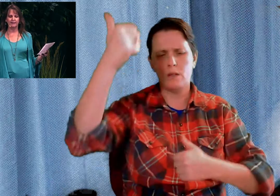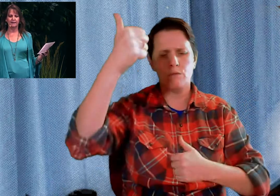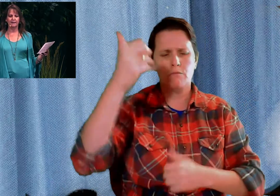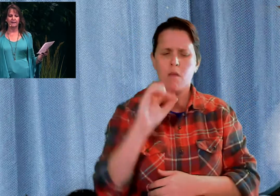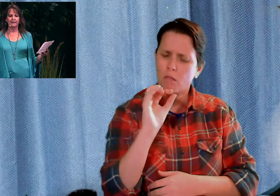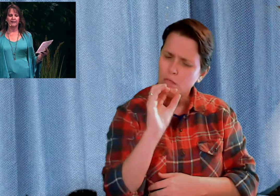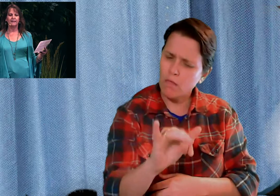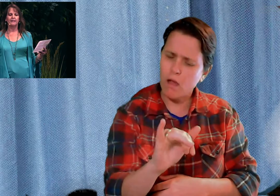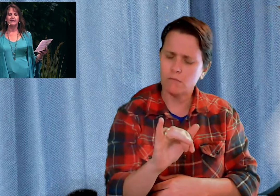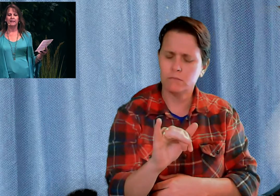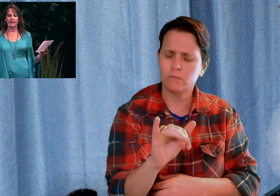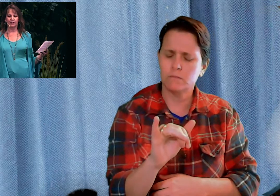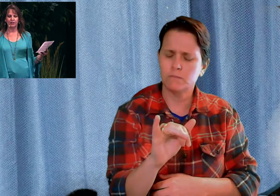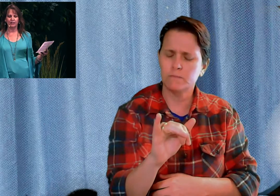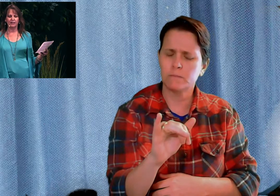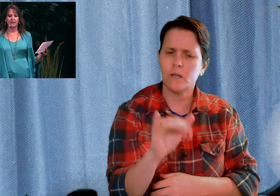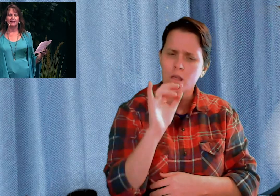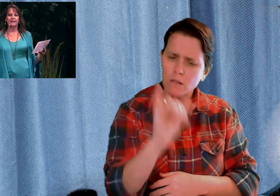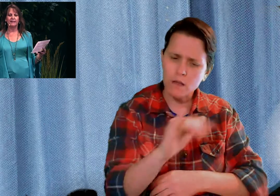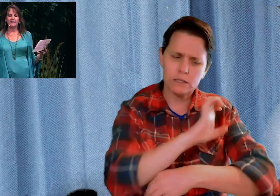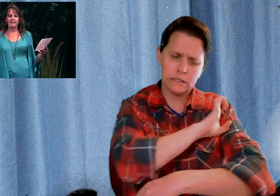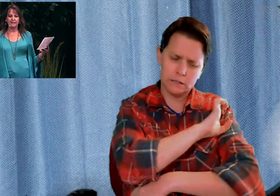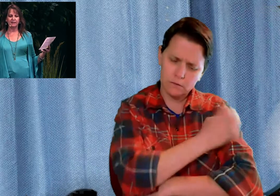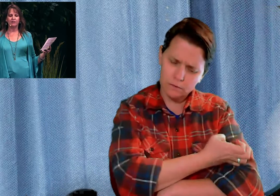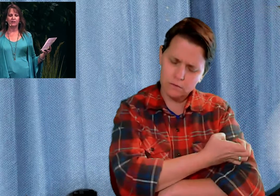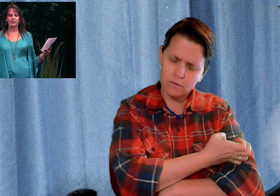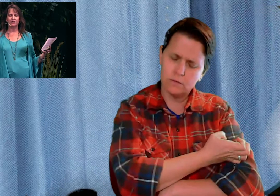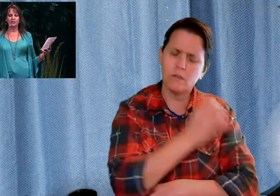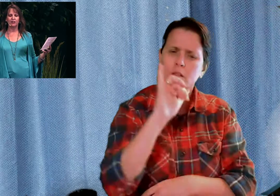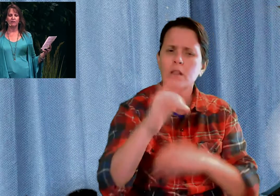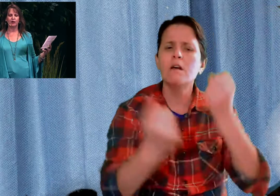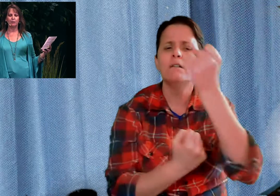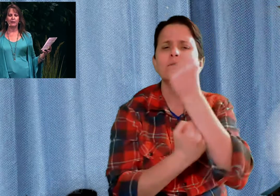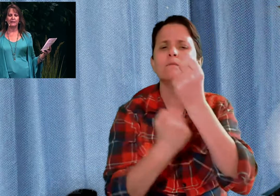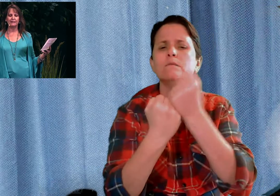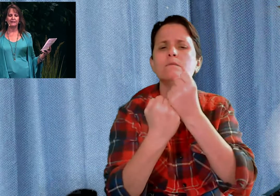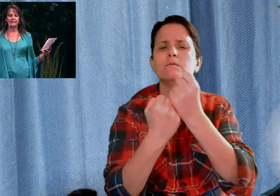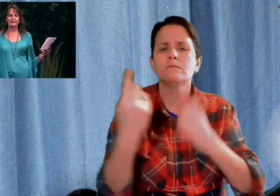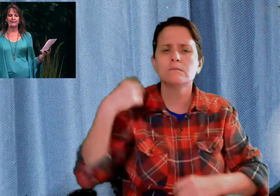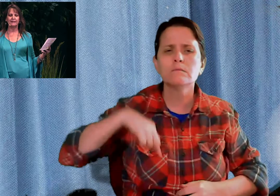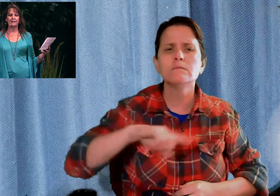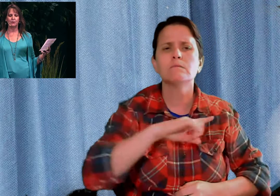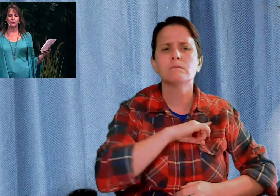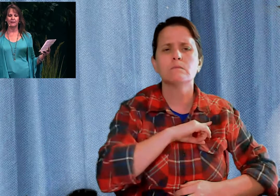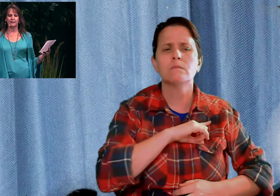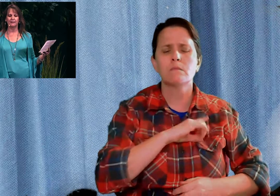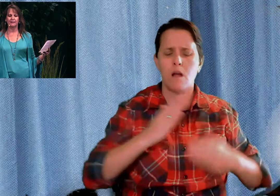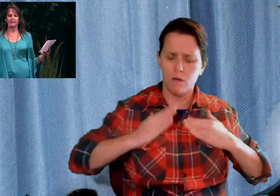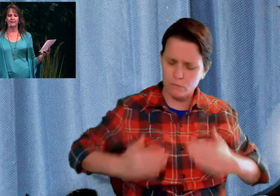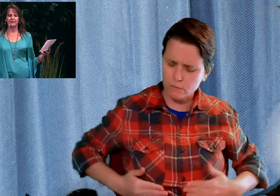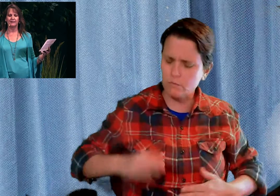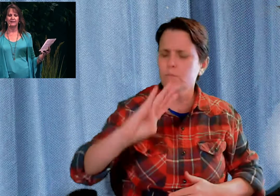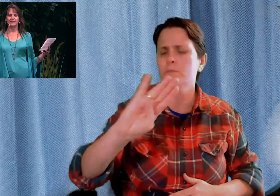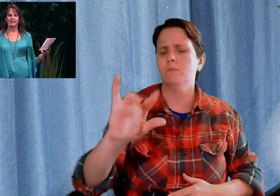thing. It is the energy. It is the foundation of our beingness in